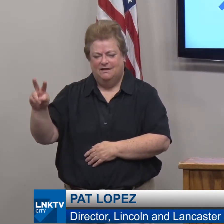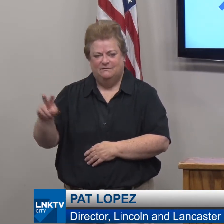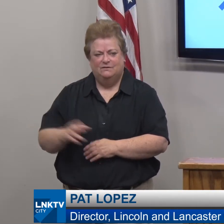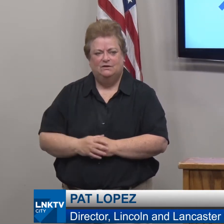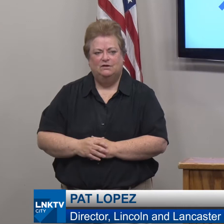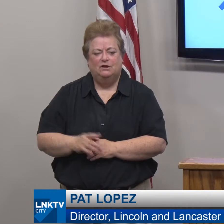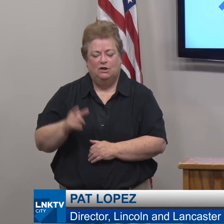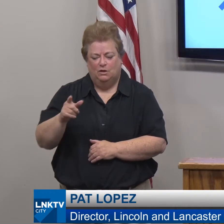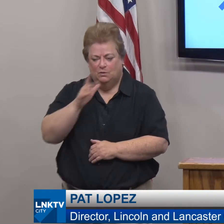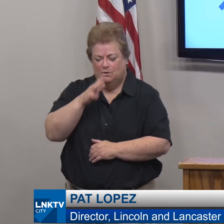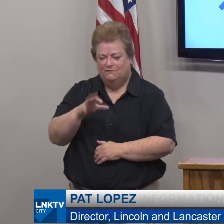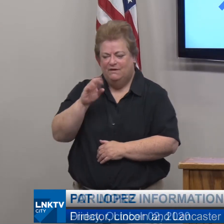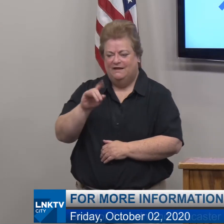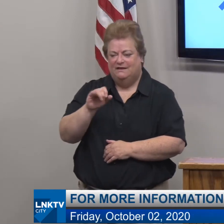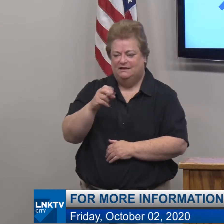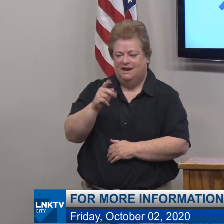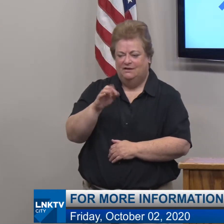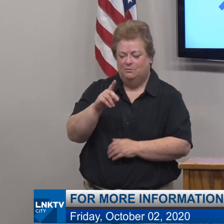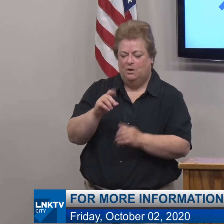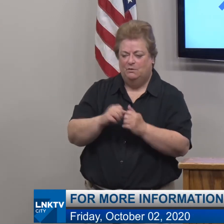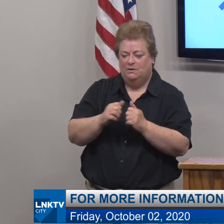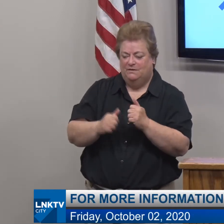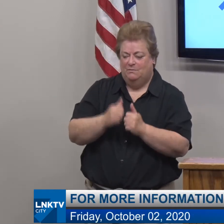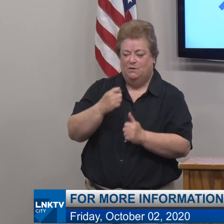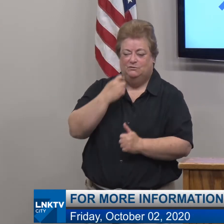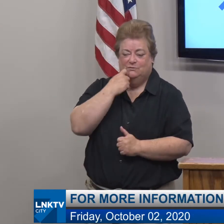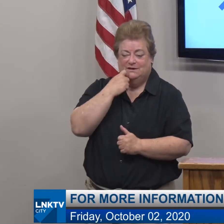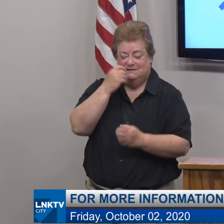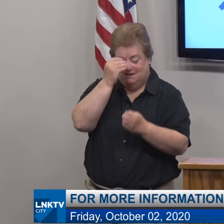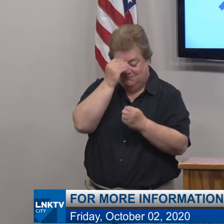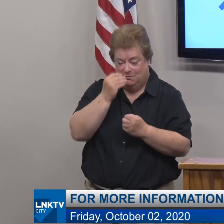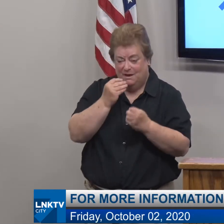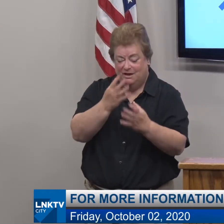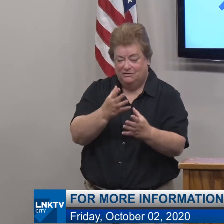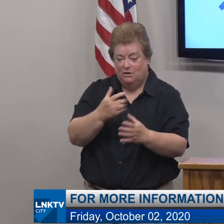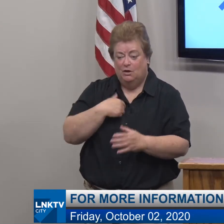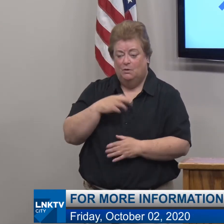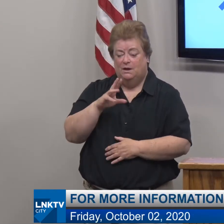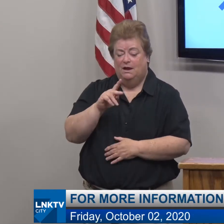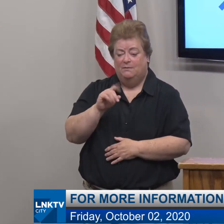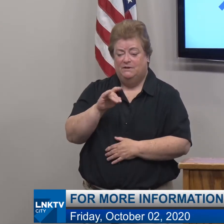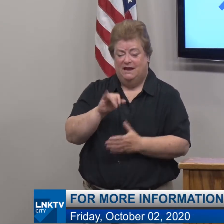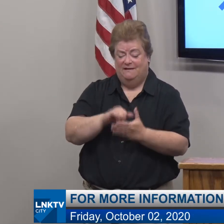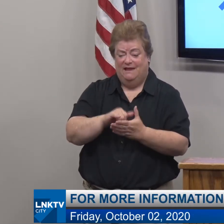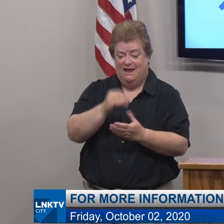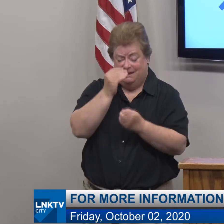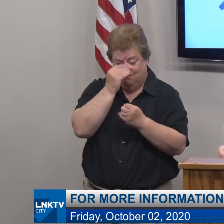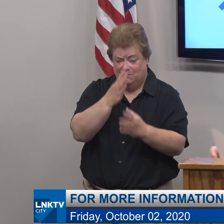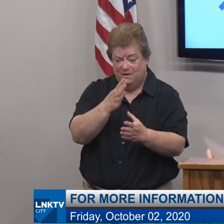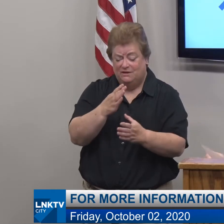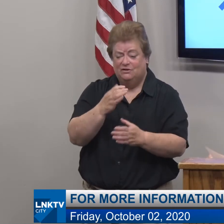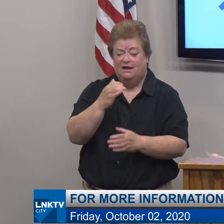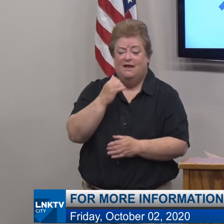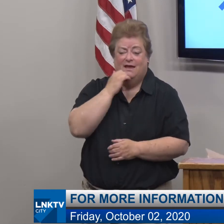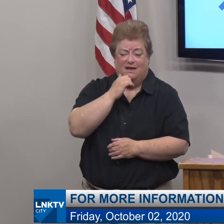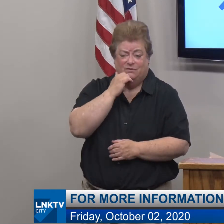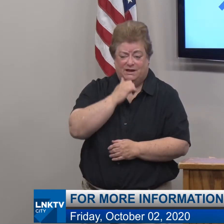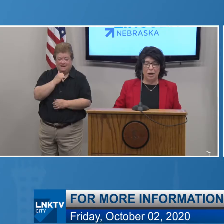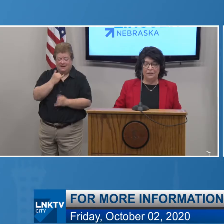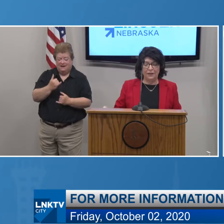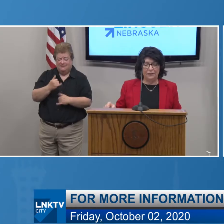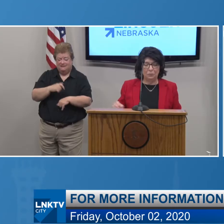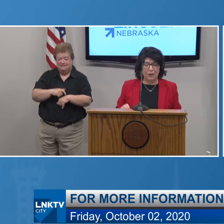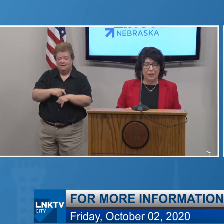There you will find a dashboard with the latest COVID-19 data. We update the dashboard daily at about this time, and it's